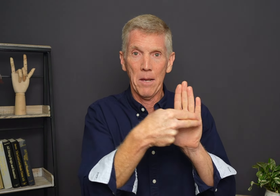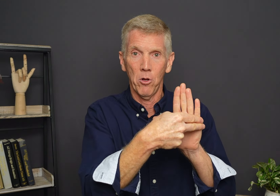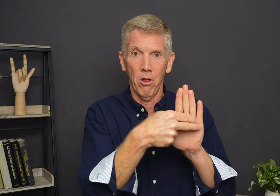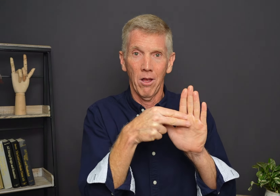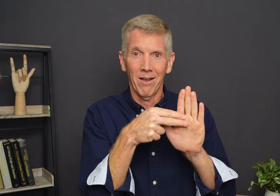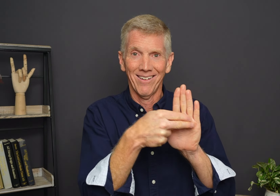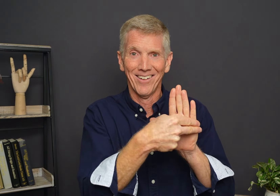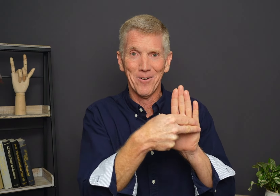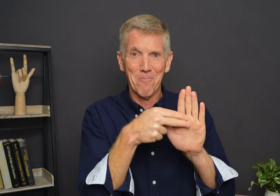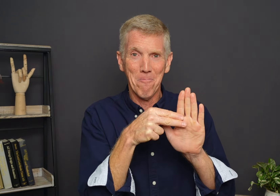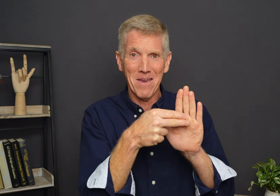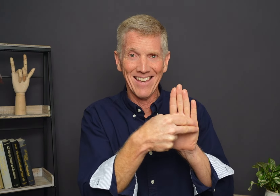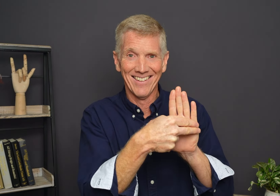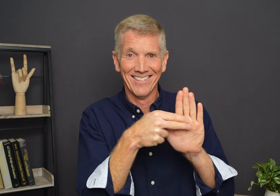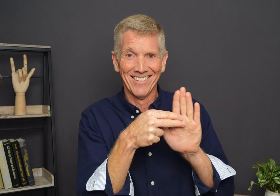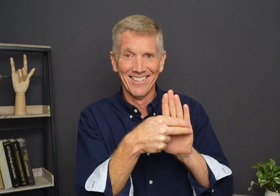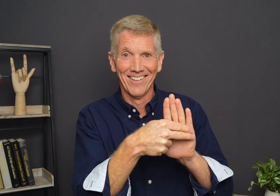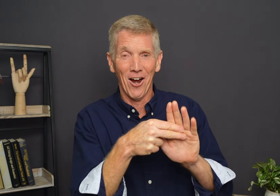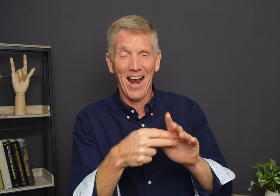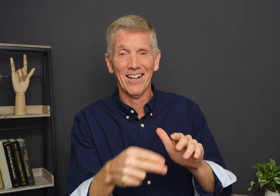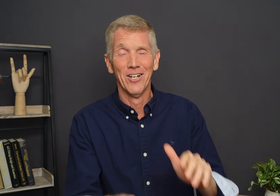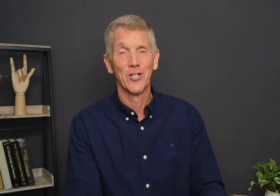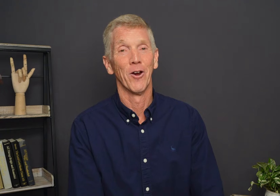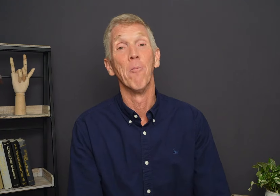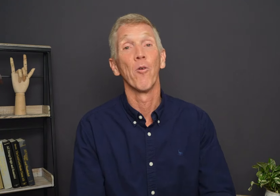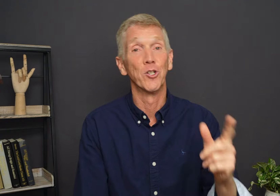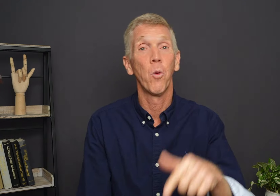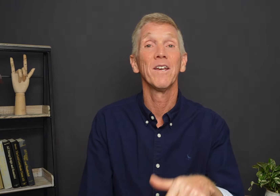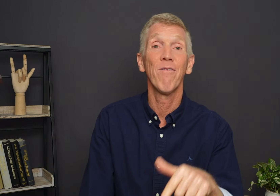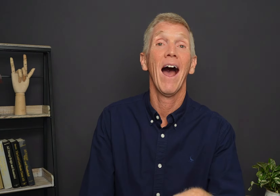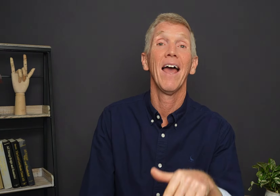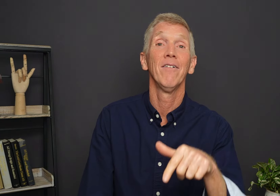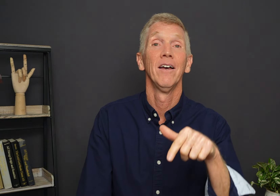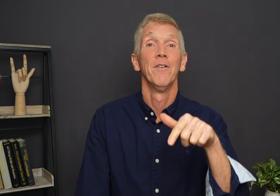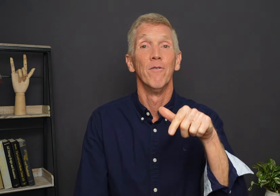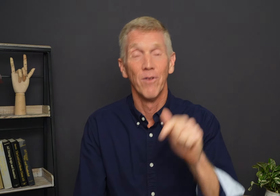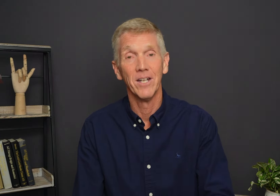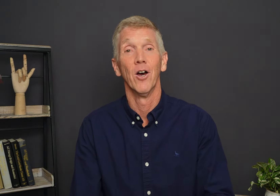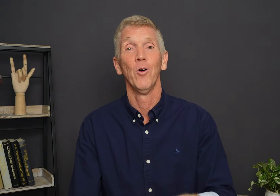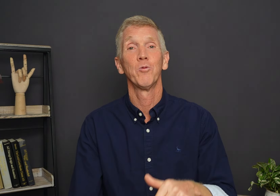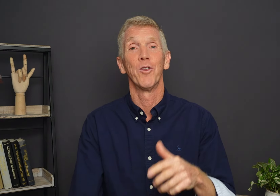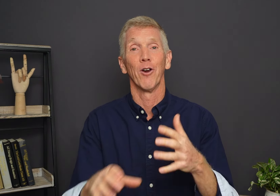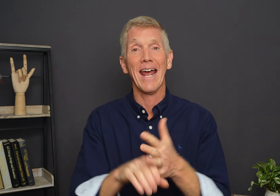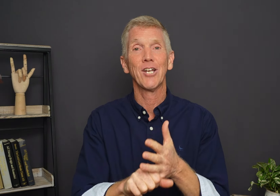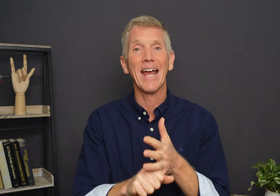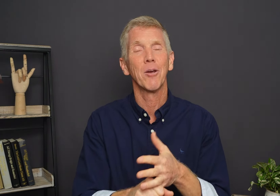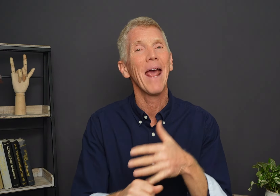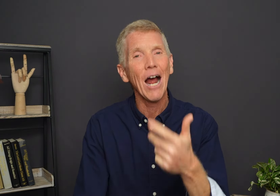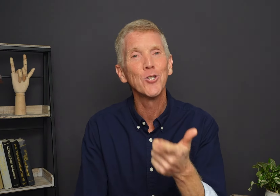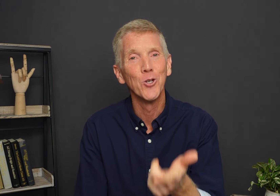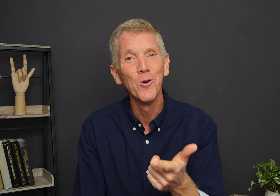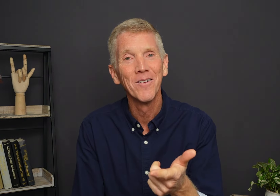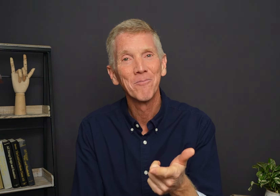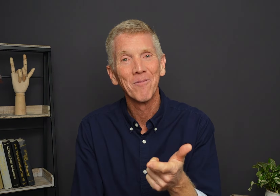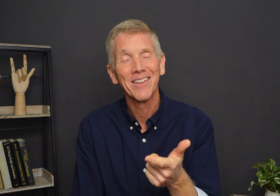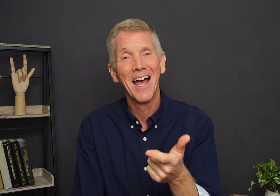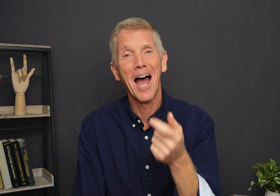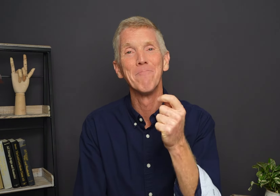label me. All right, so there you go, more than 25 videos with your H handshake. Hey, how'd you do? I'd be